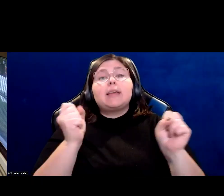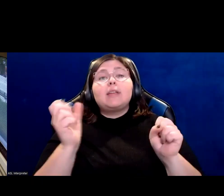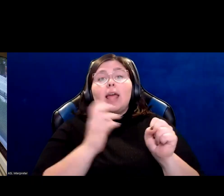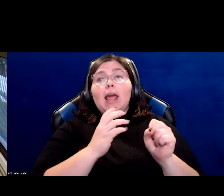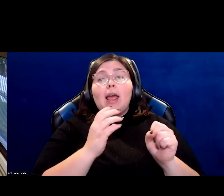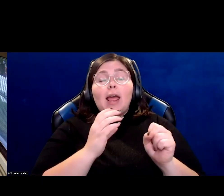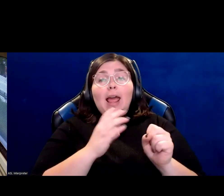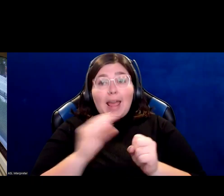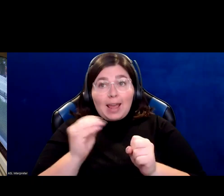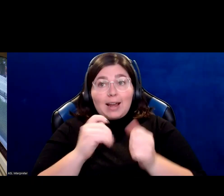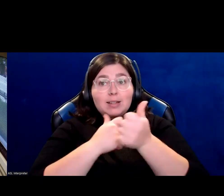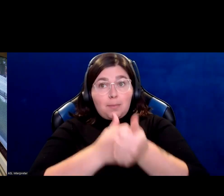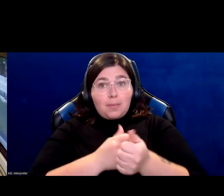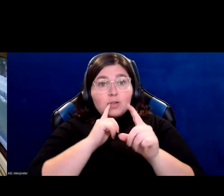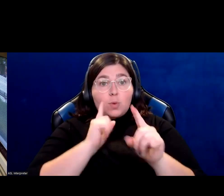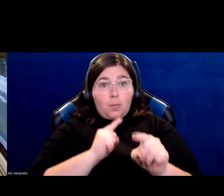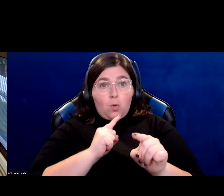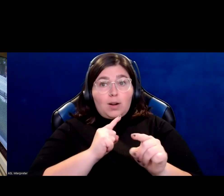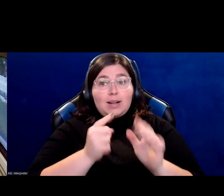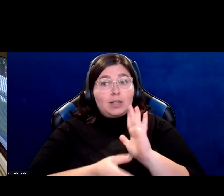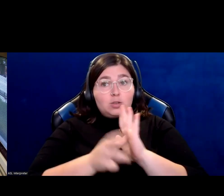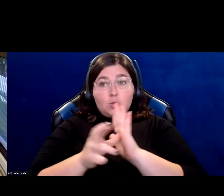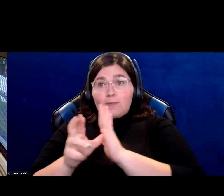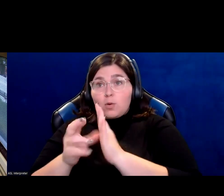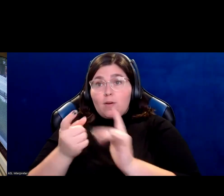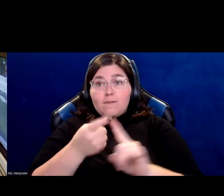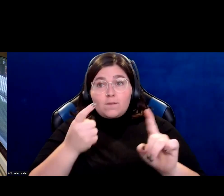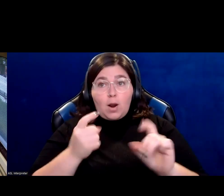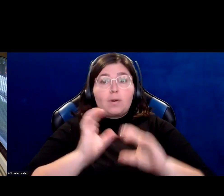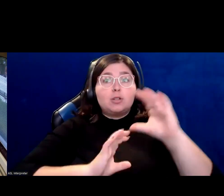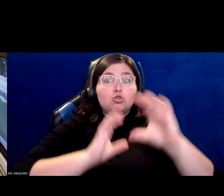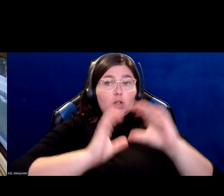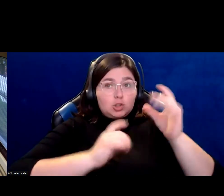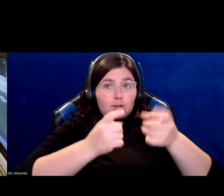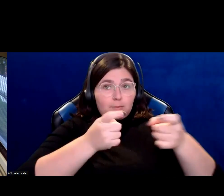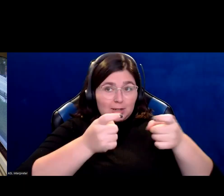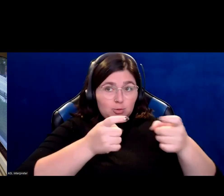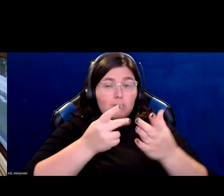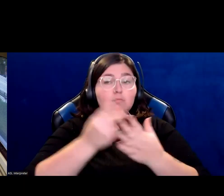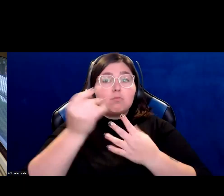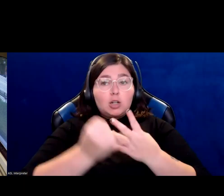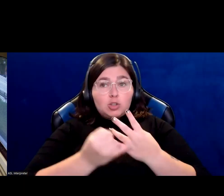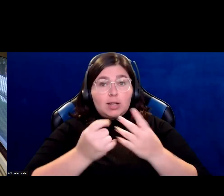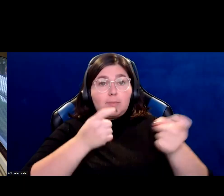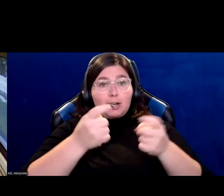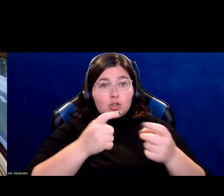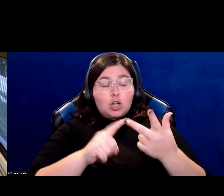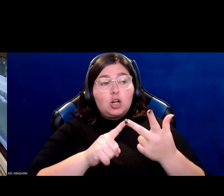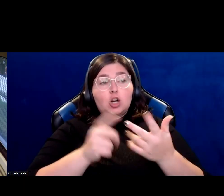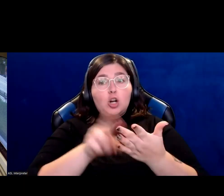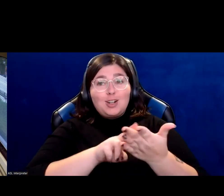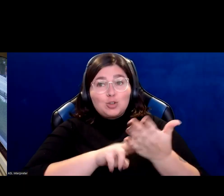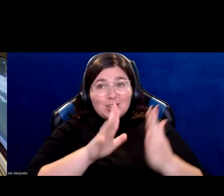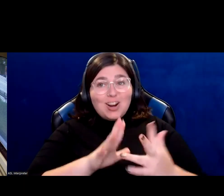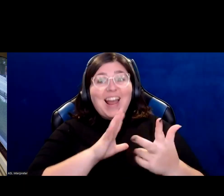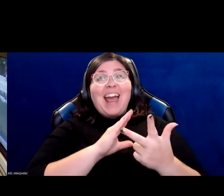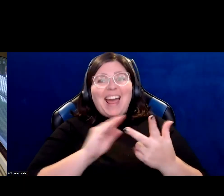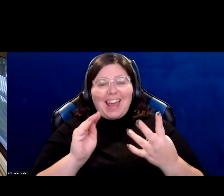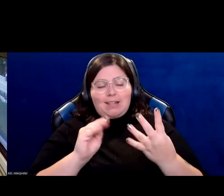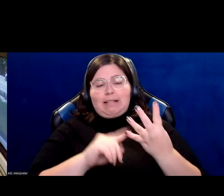the safety and compliance report is reviewed by our construction management, project manager, the contractor, as well as our safety